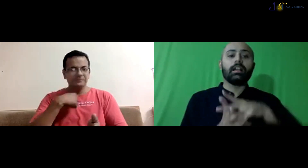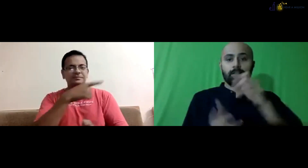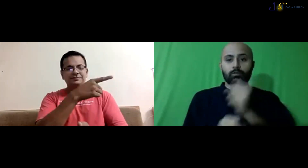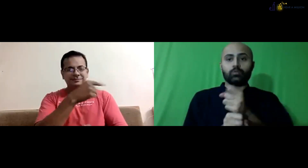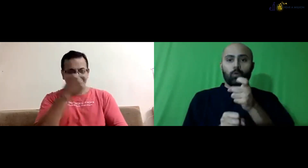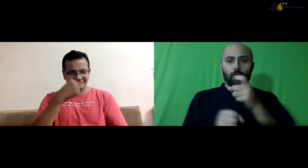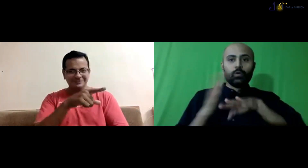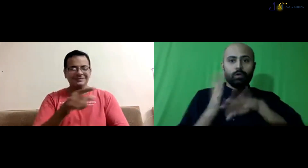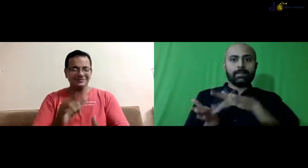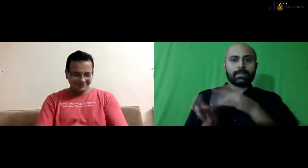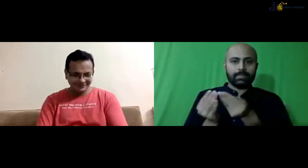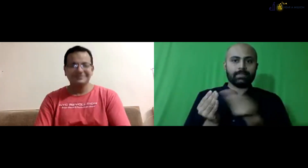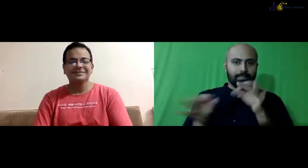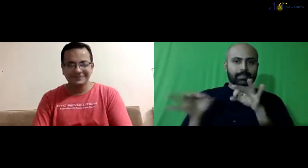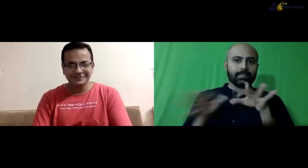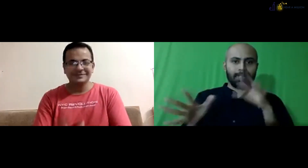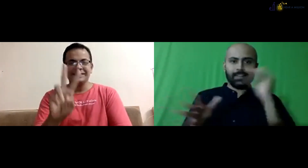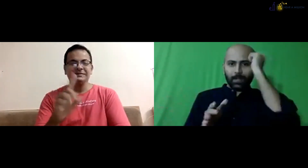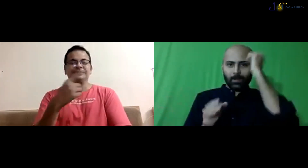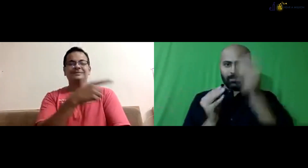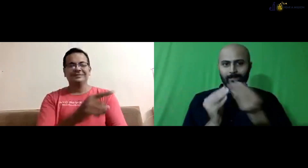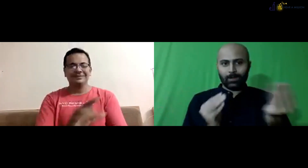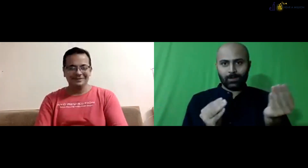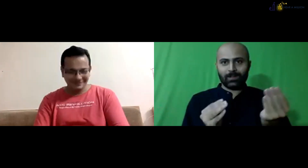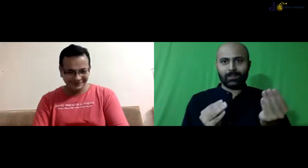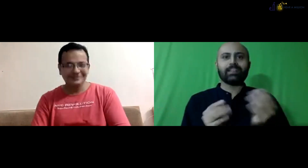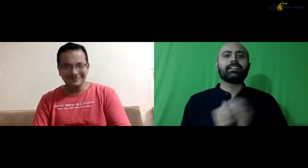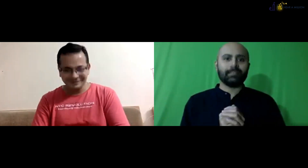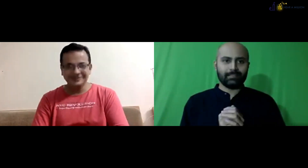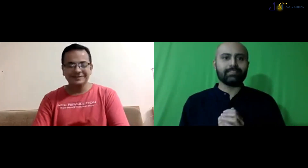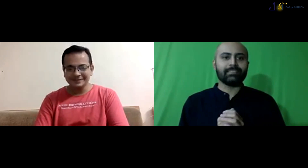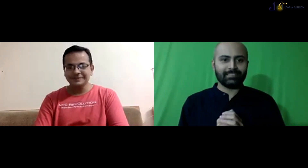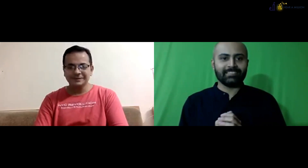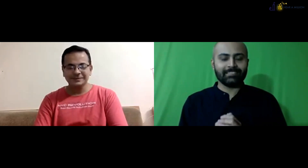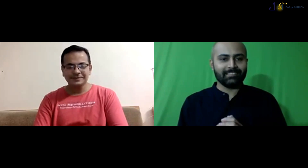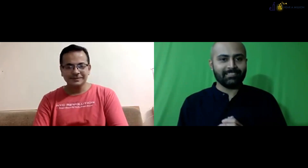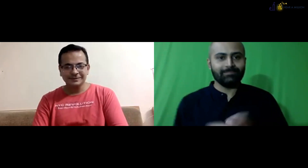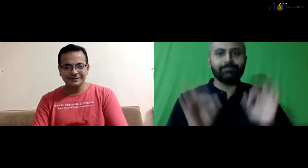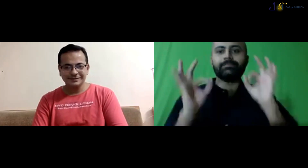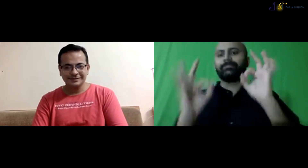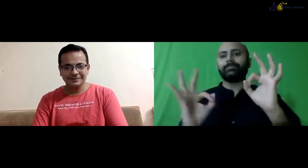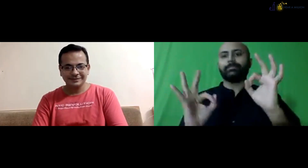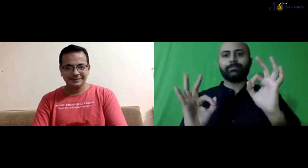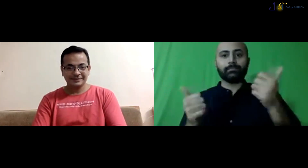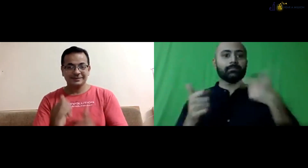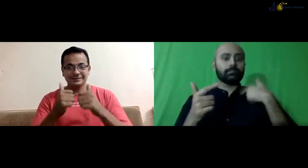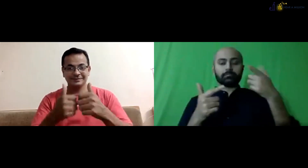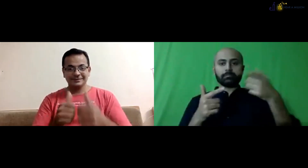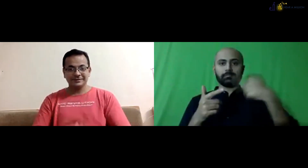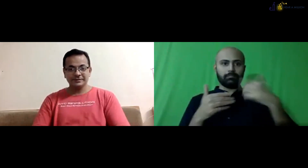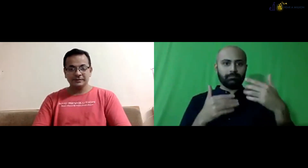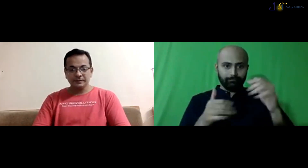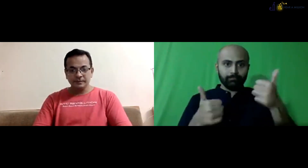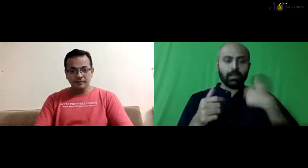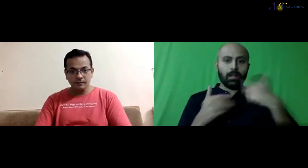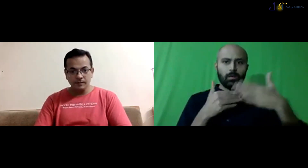In Haridwar we have a place, right? So there's a city over there. So we had planned some program